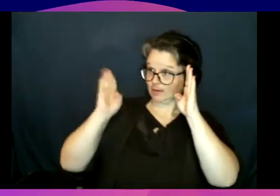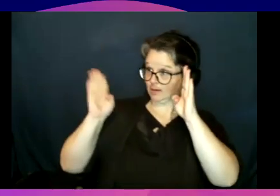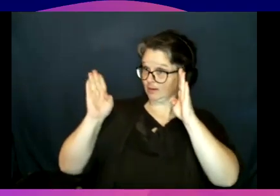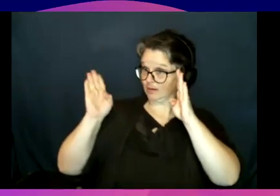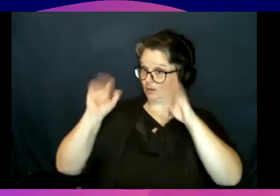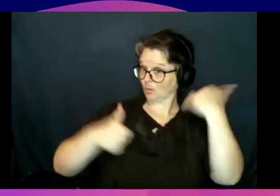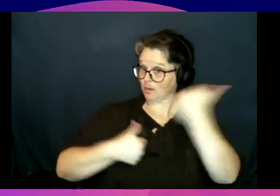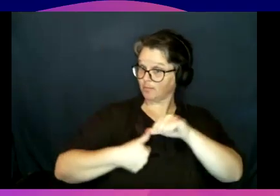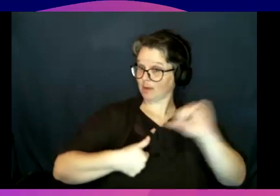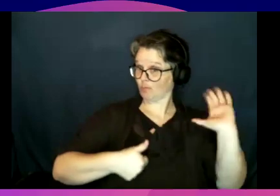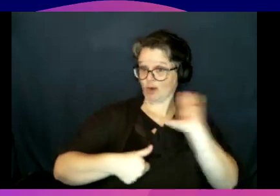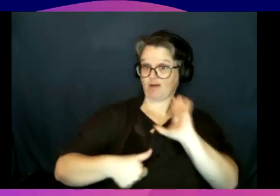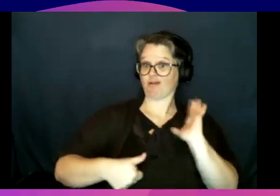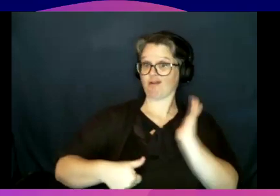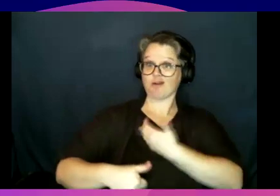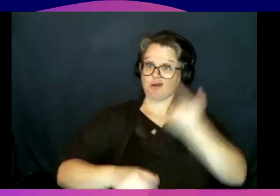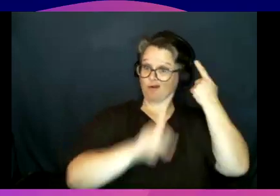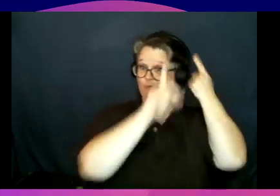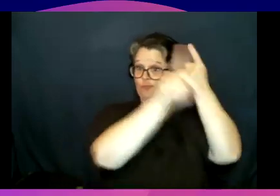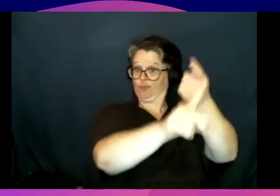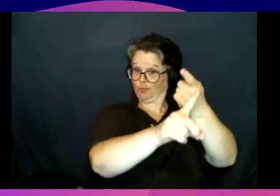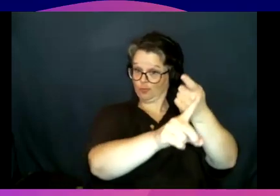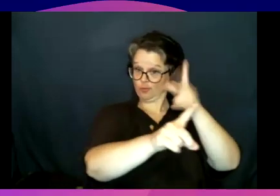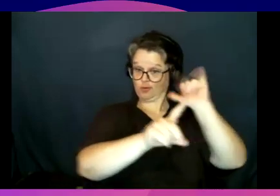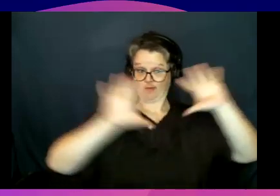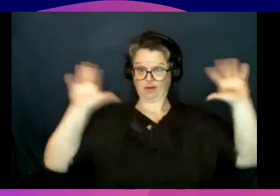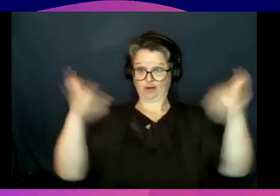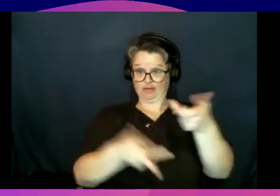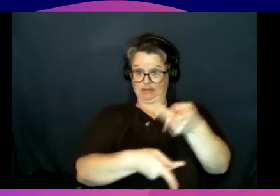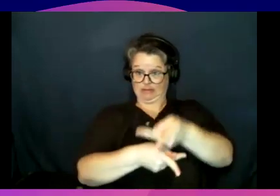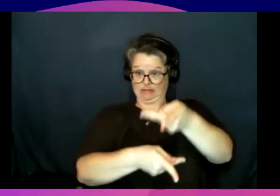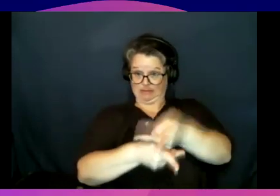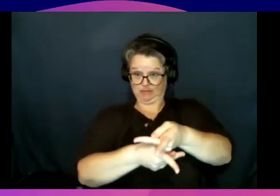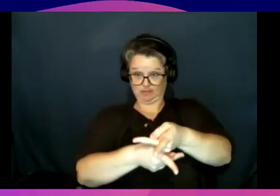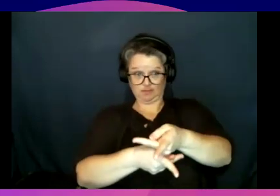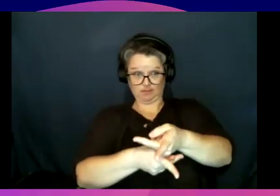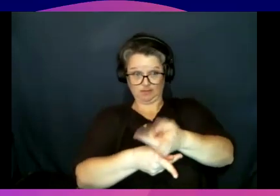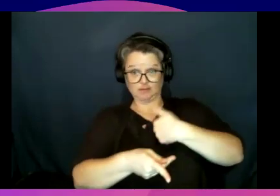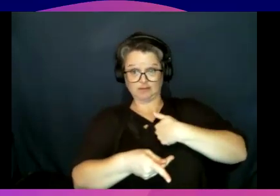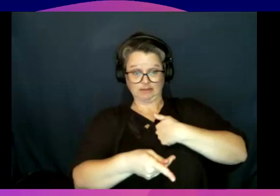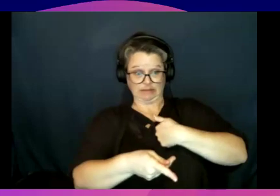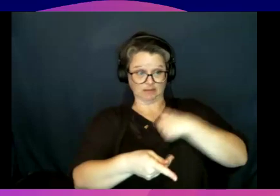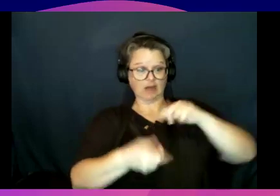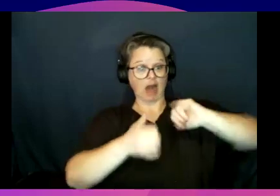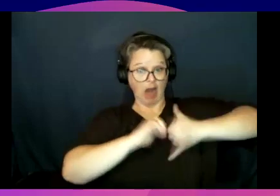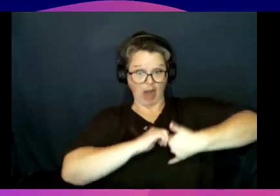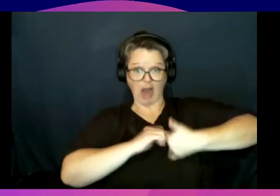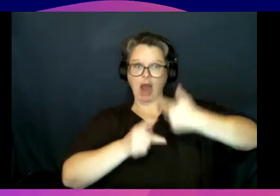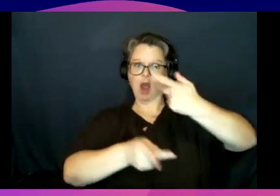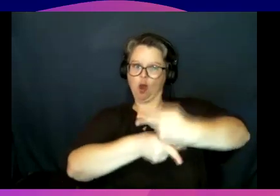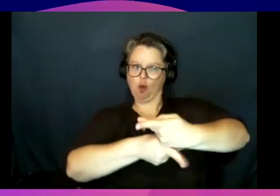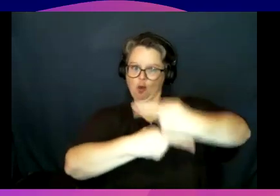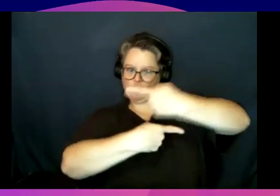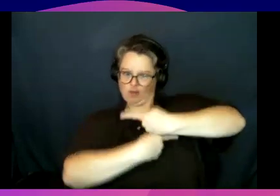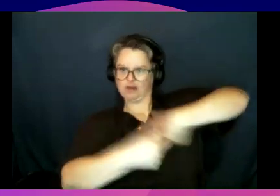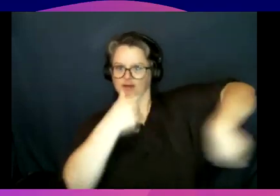taking care of the people in the organization? An understanding of trauma exposure impacts,